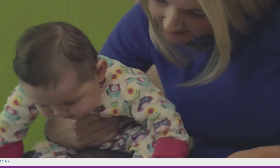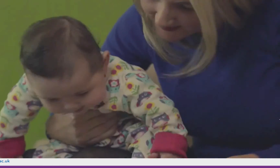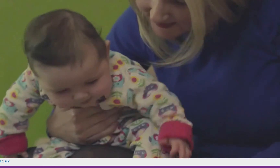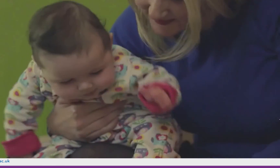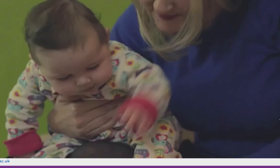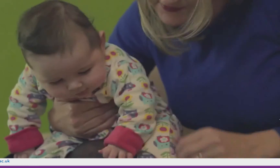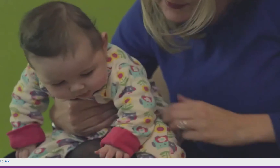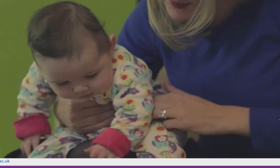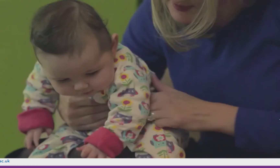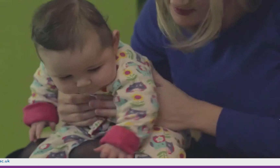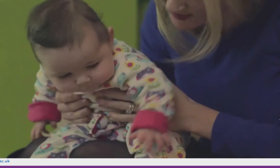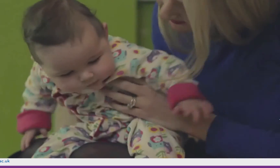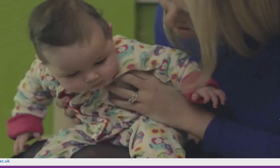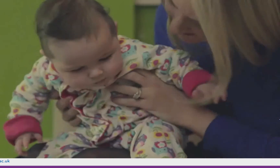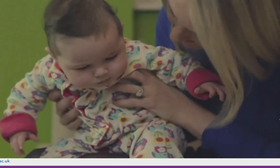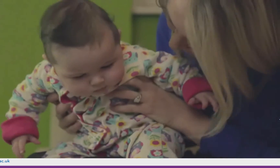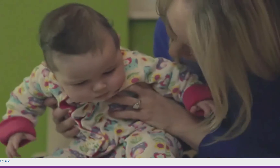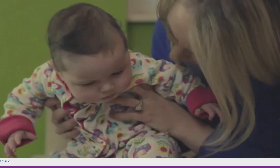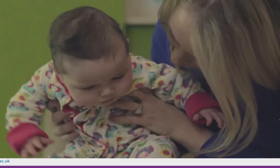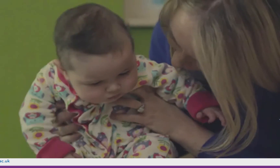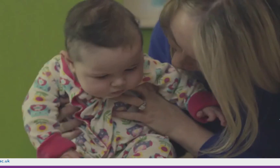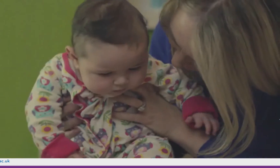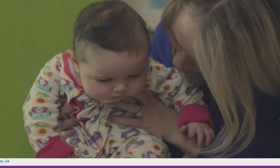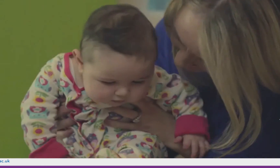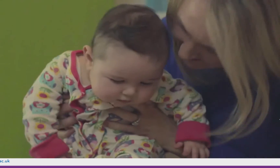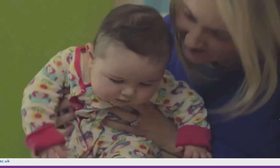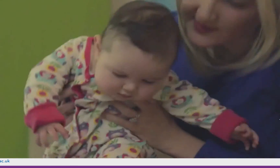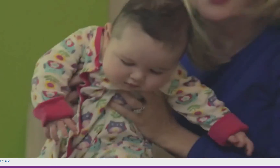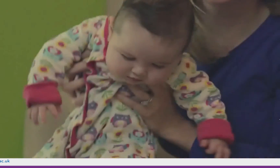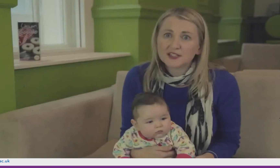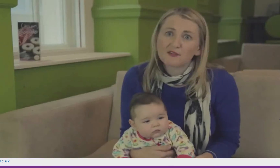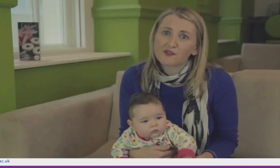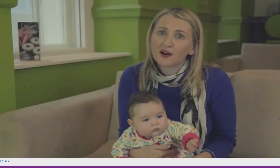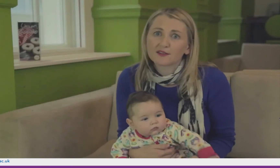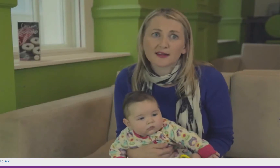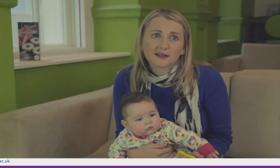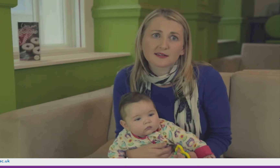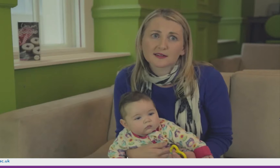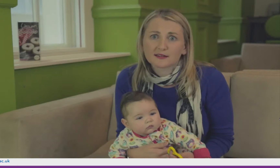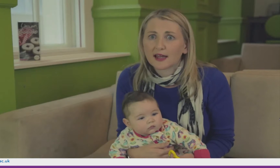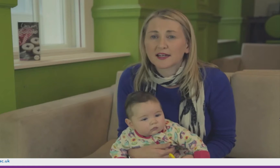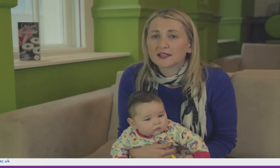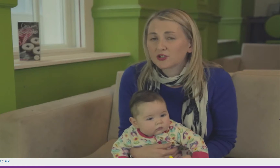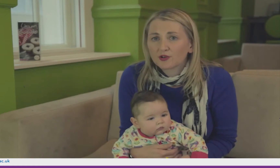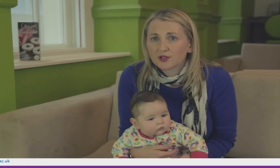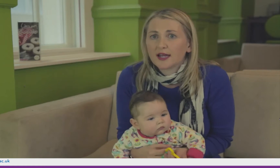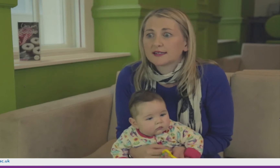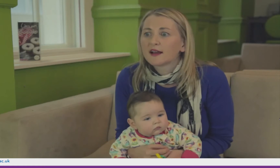an hour at a time more on the phone to me, talking through things that I've been worried about, and you never felt like that they had